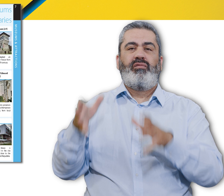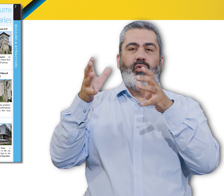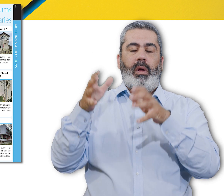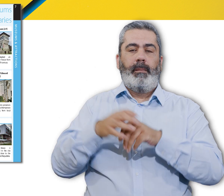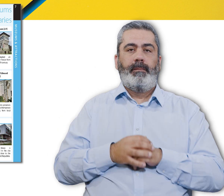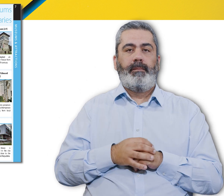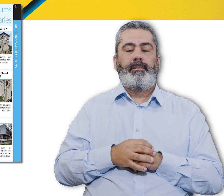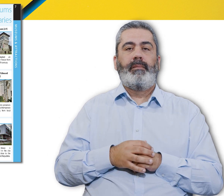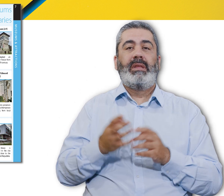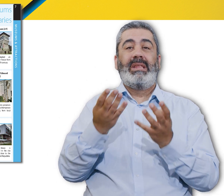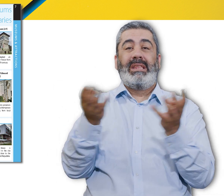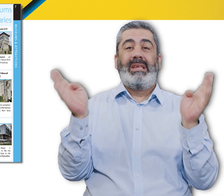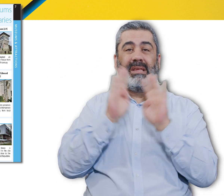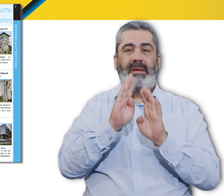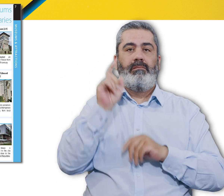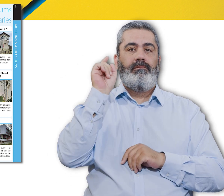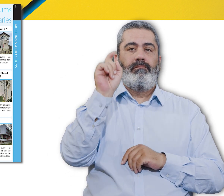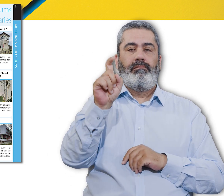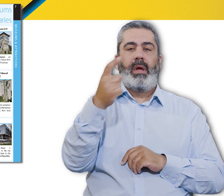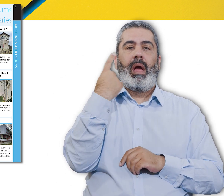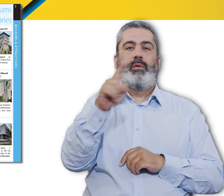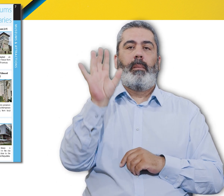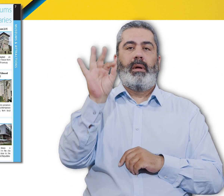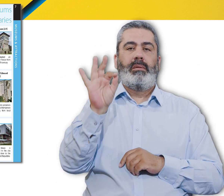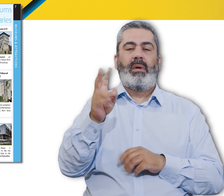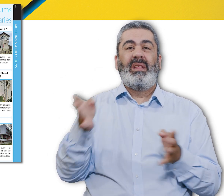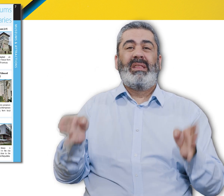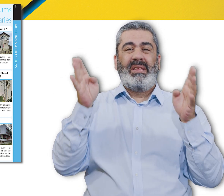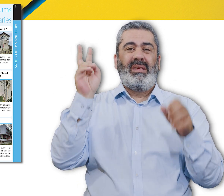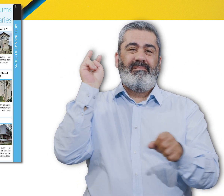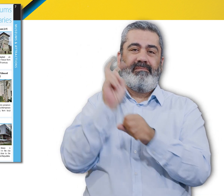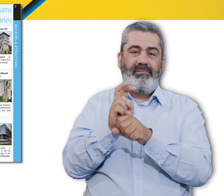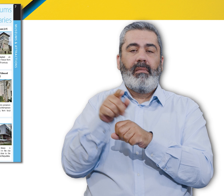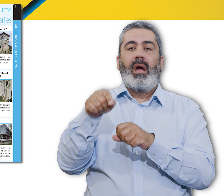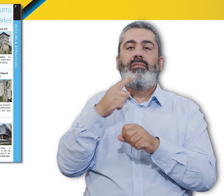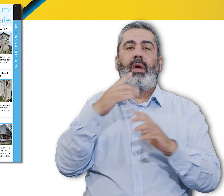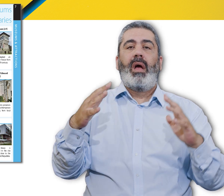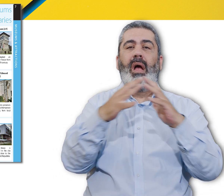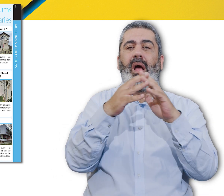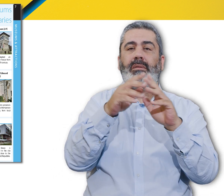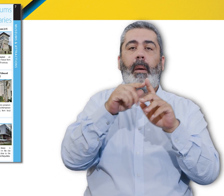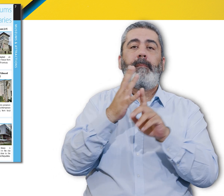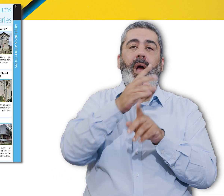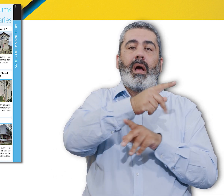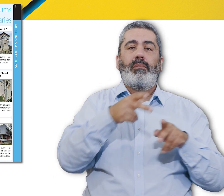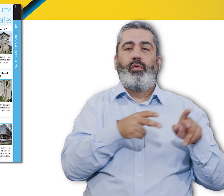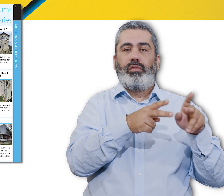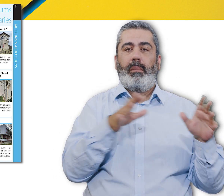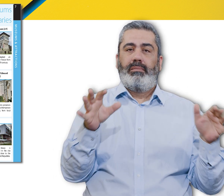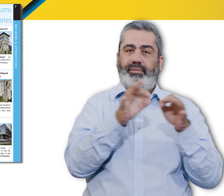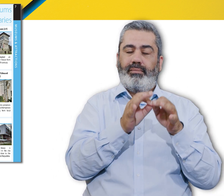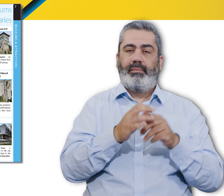number 150. The ruin of Wall Gallery once connected the citadel with the river Essen bank. South Gate,